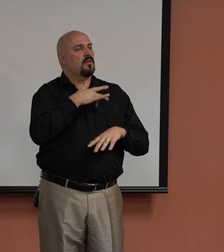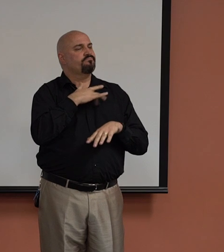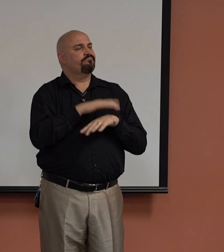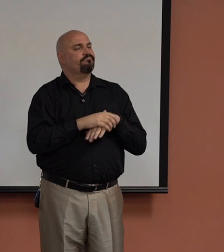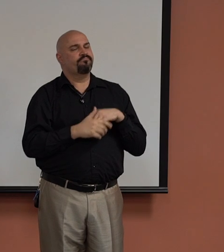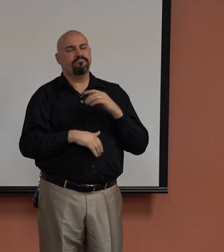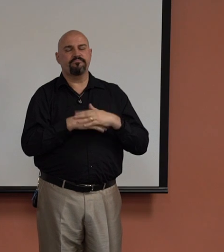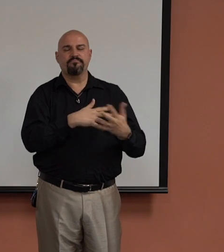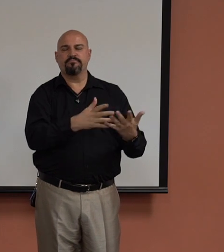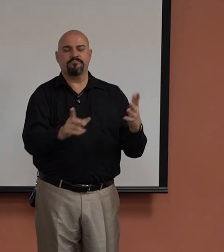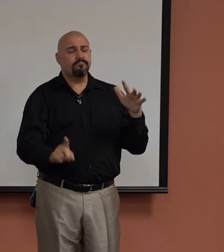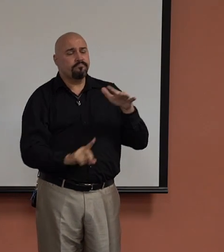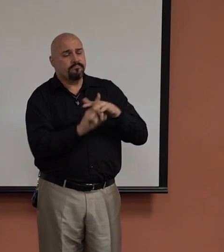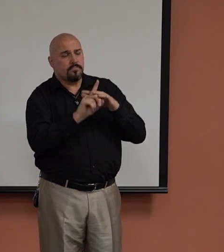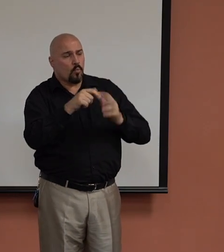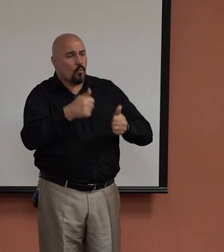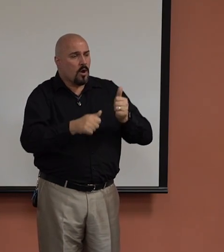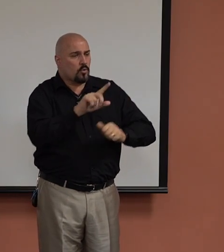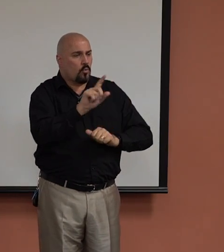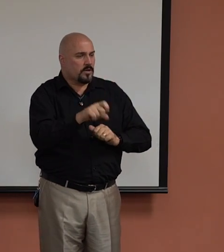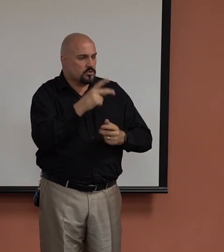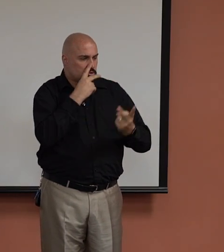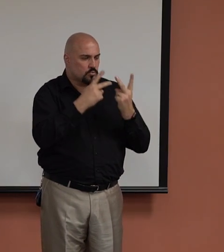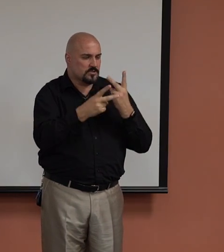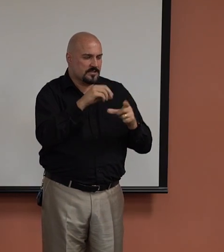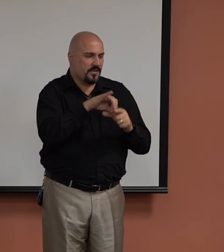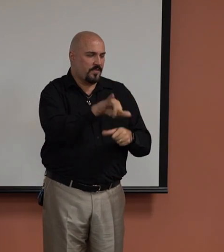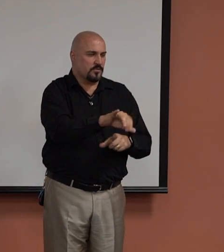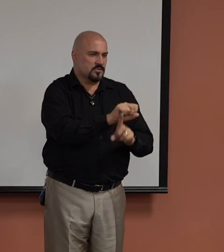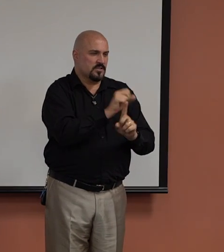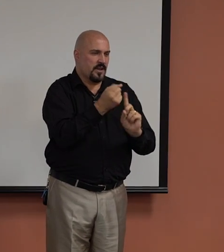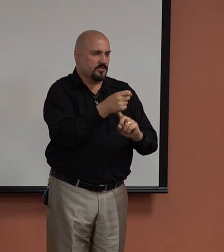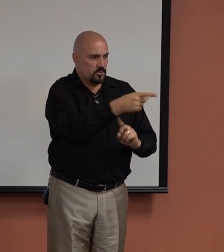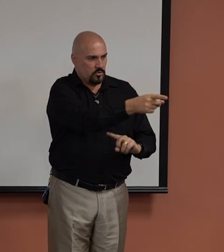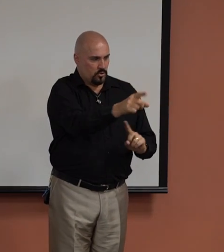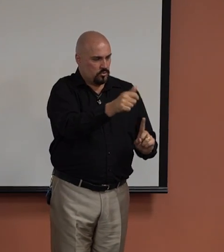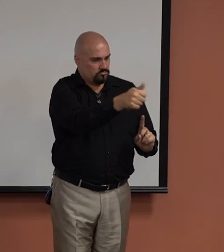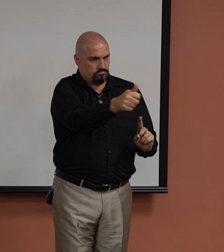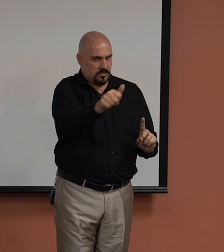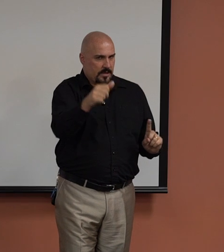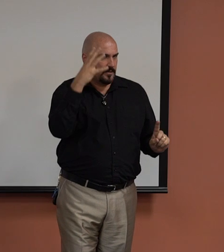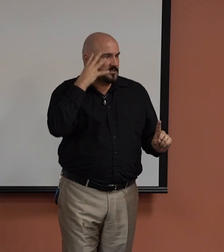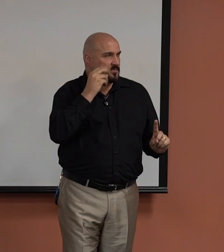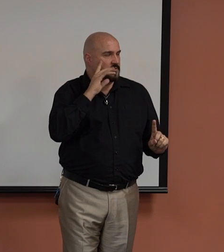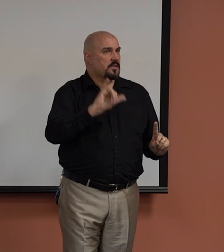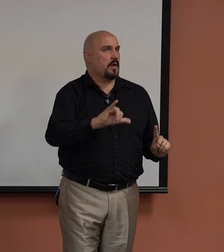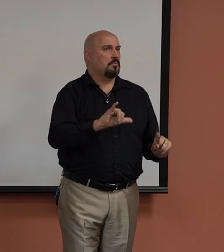about, and so that you can experience that firsthand.